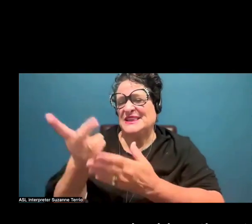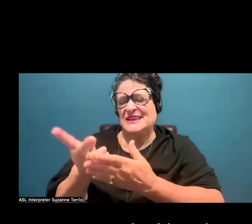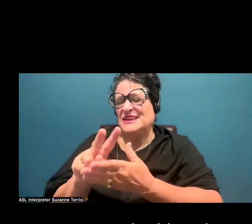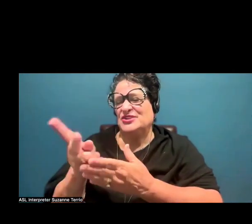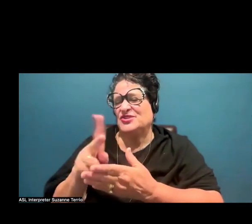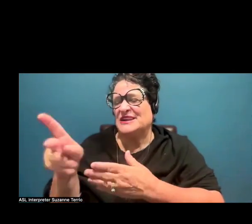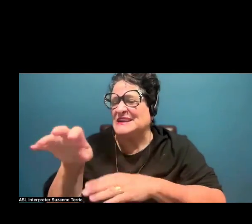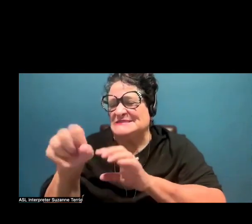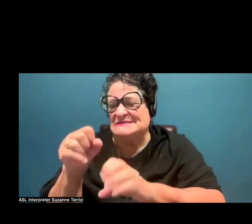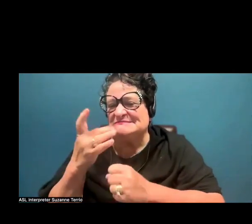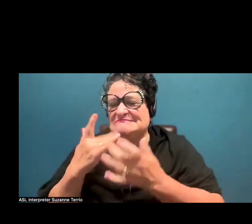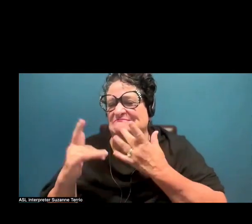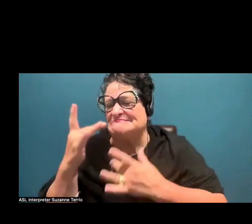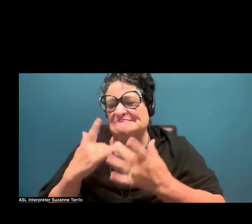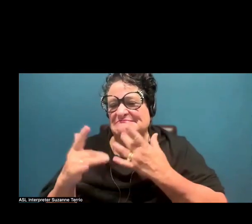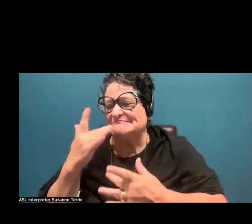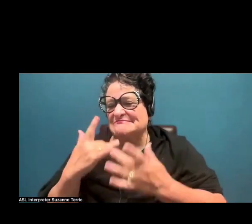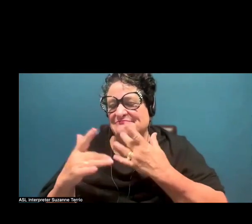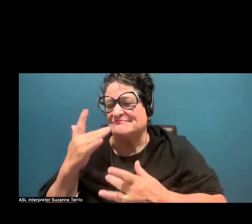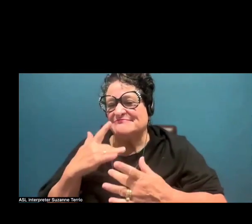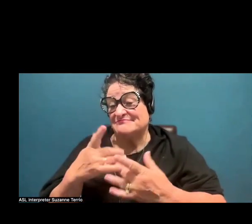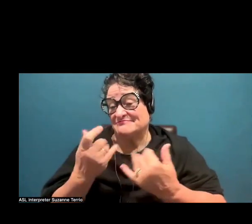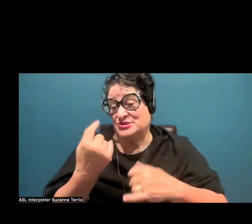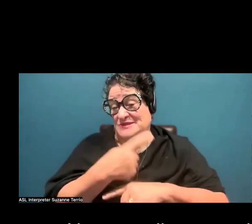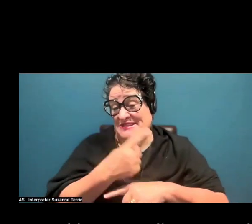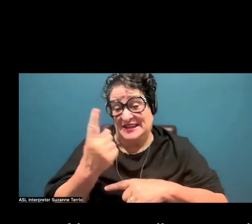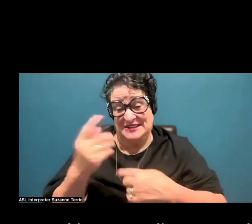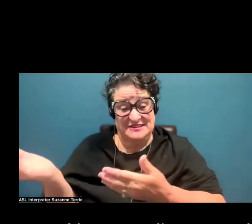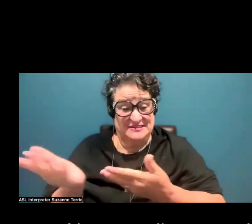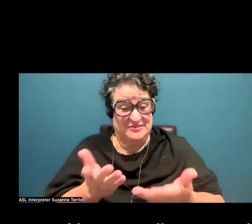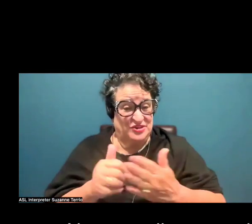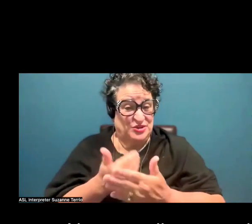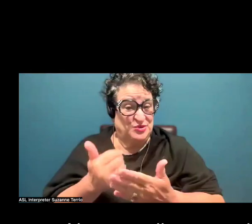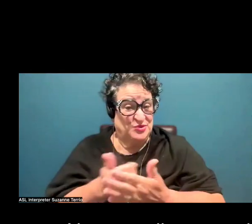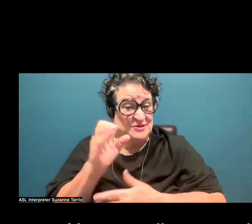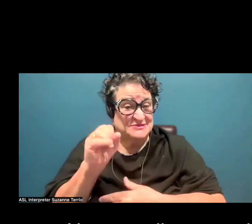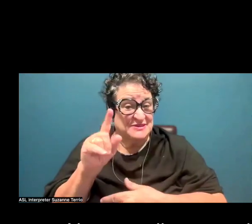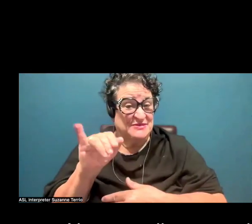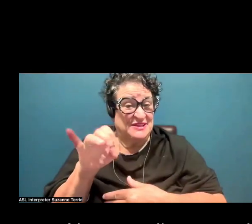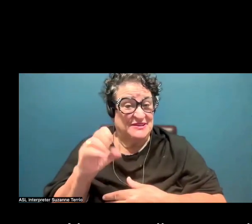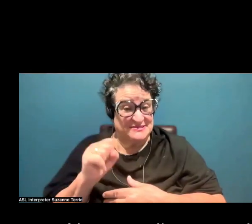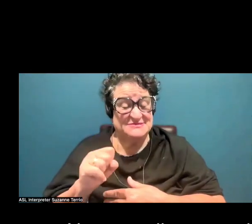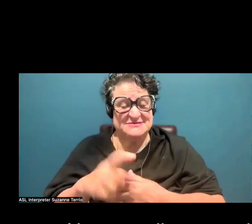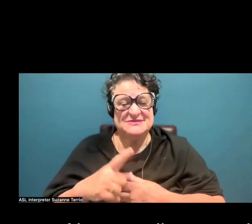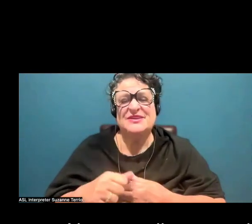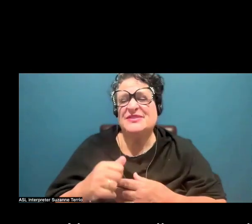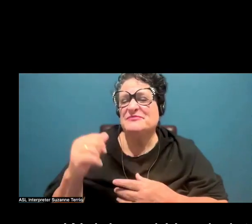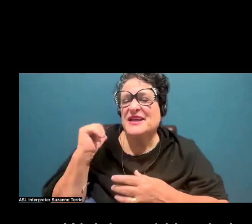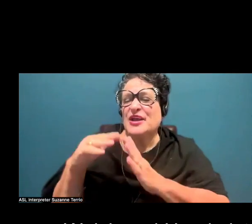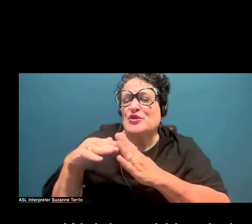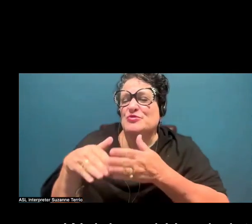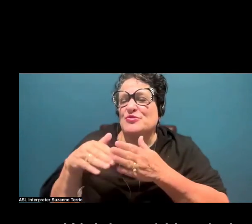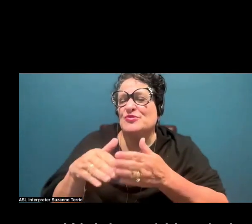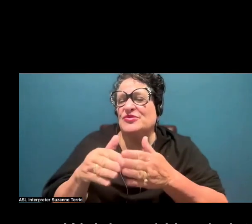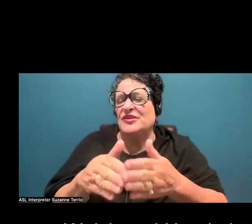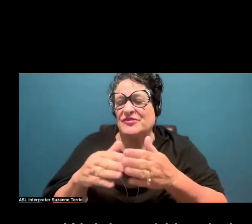smallest rations you ever saw. But today is a delivery day. New supplies come home on the backs of the boat shift girls, and that means Welch